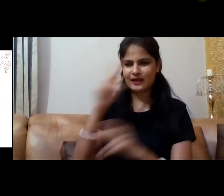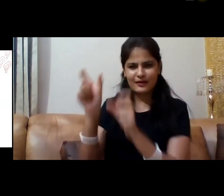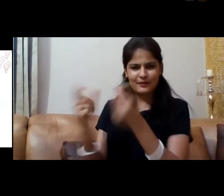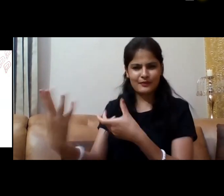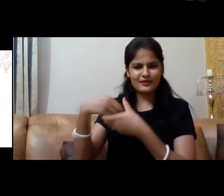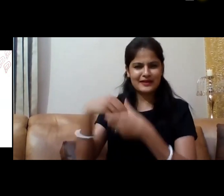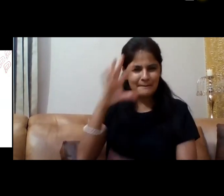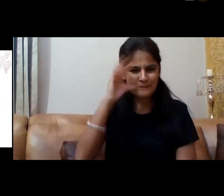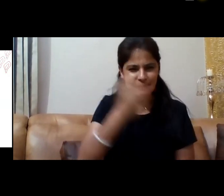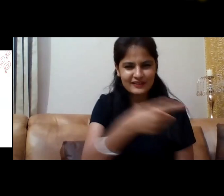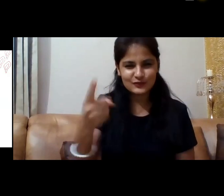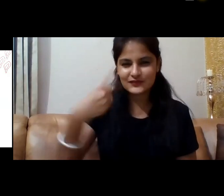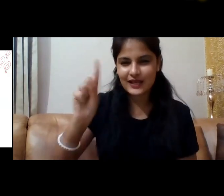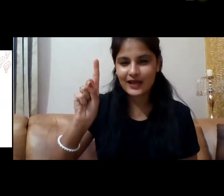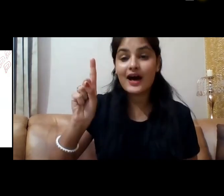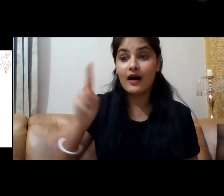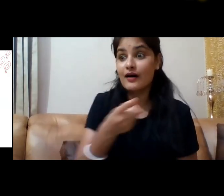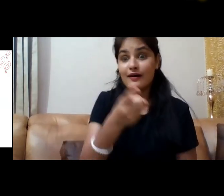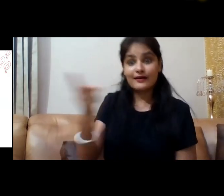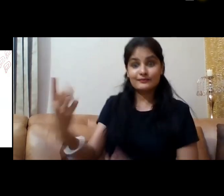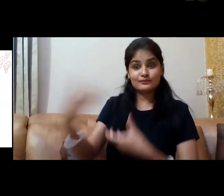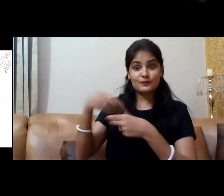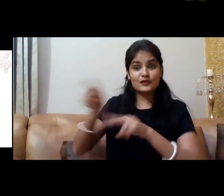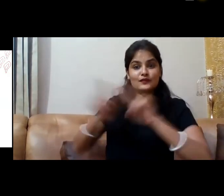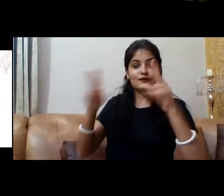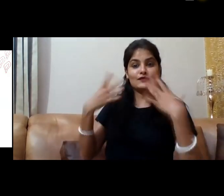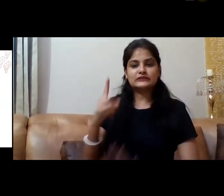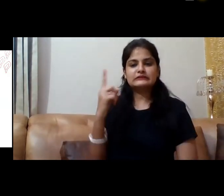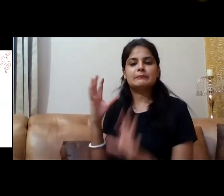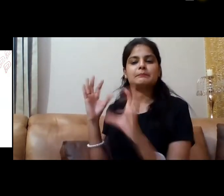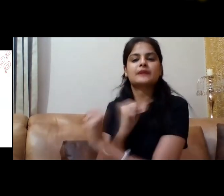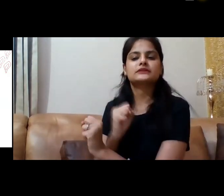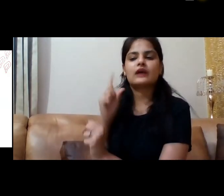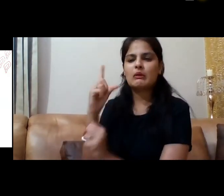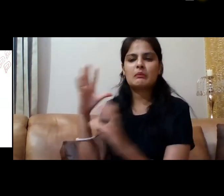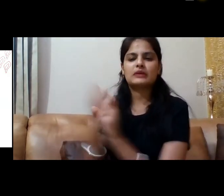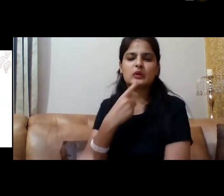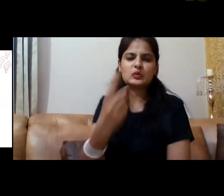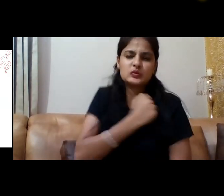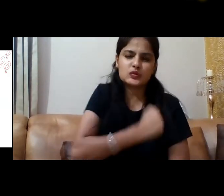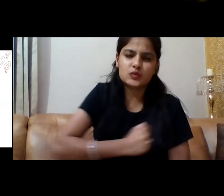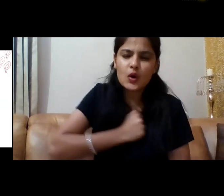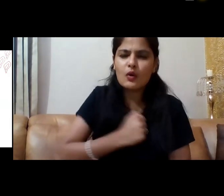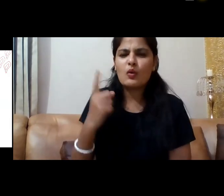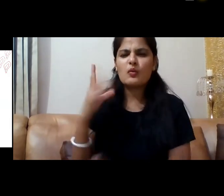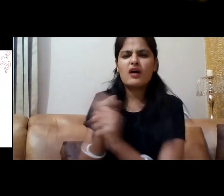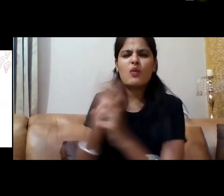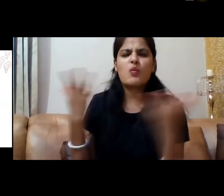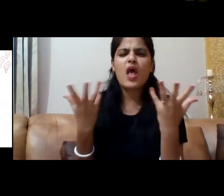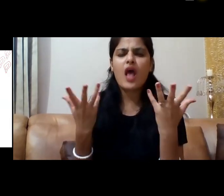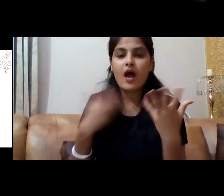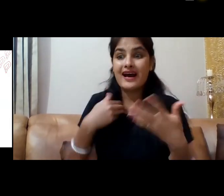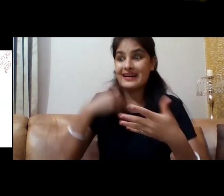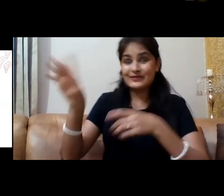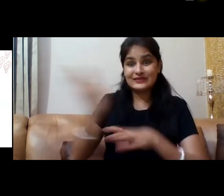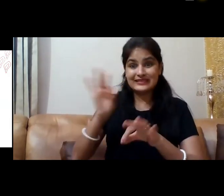that Here a Million has organized different workshops, right? When we had people sharing their experiences of the workshops, but we missed